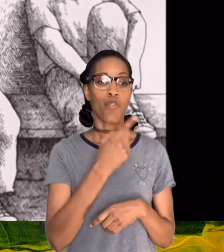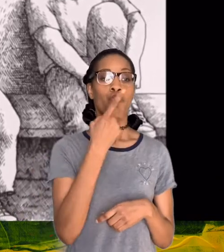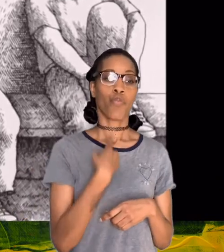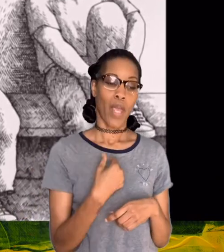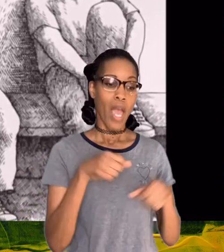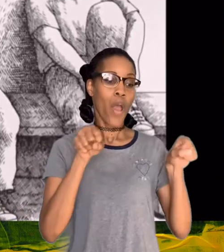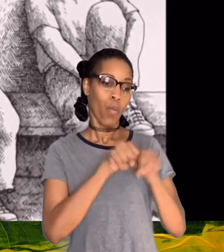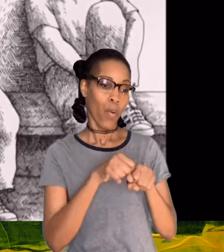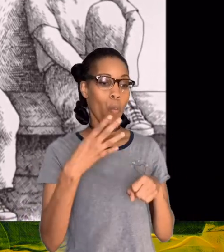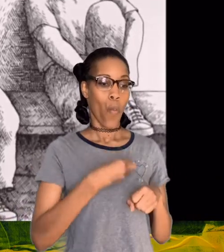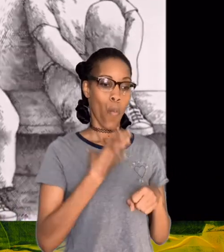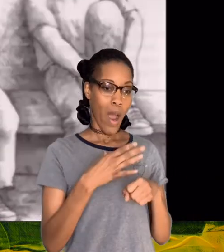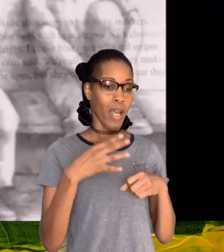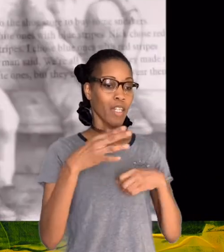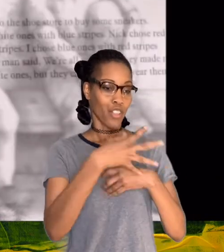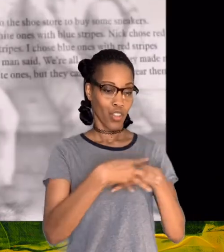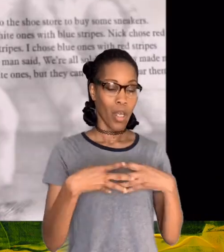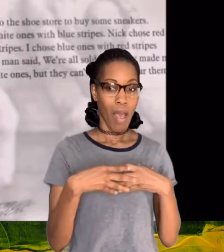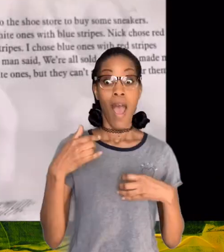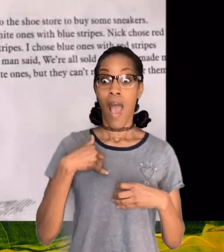even answered.